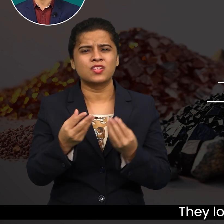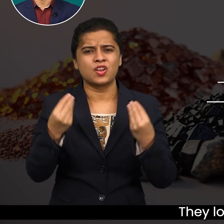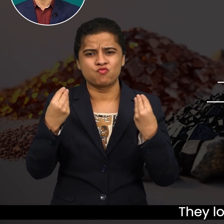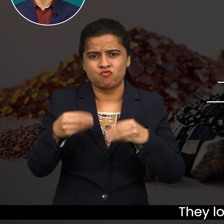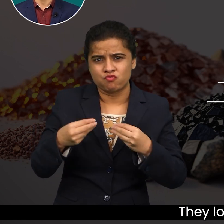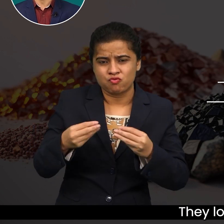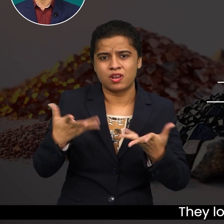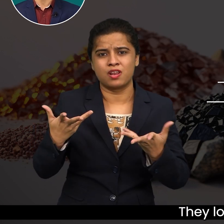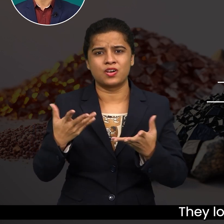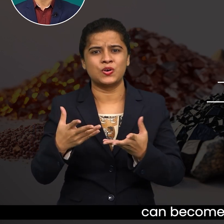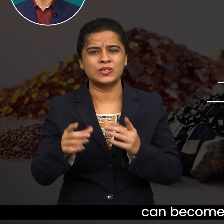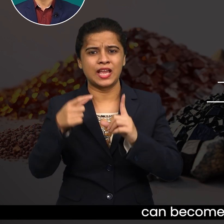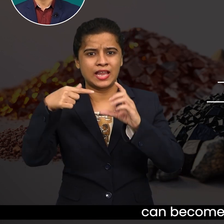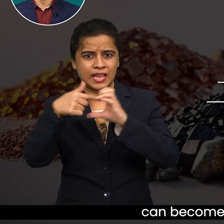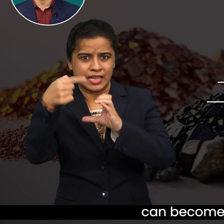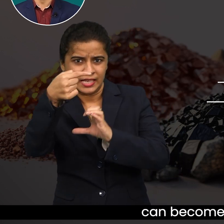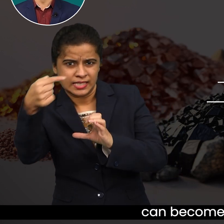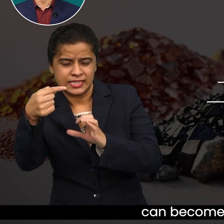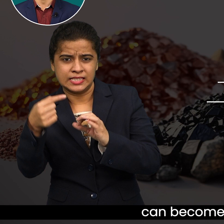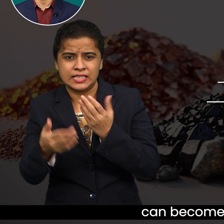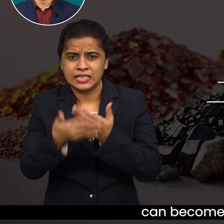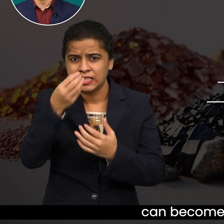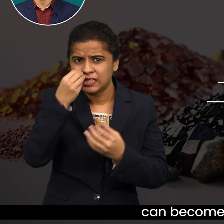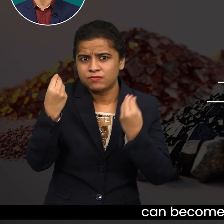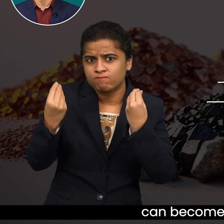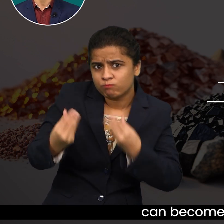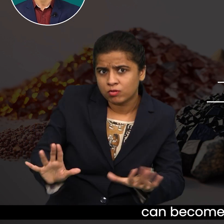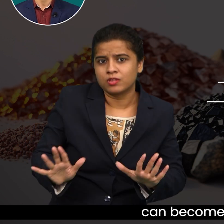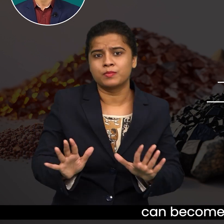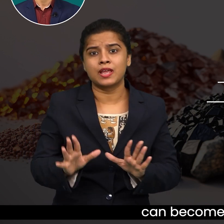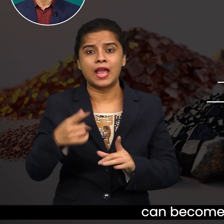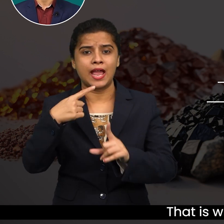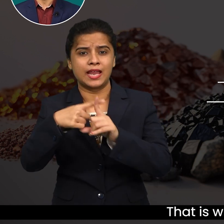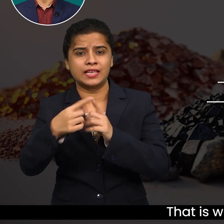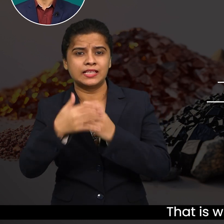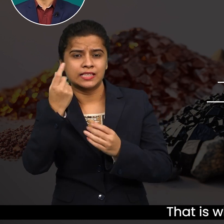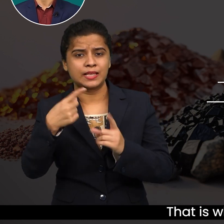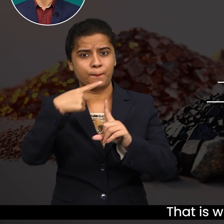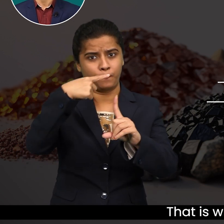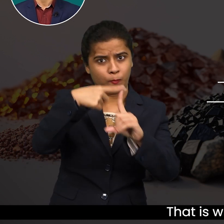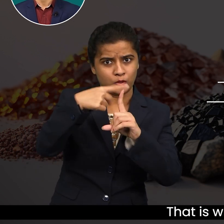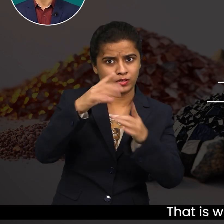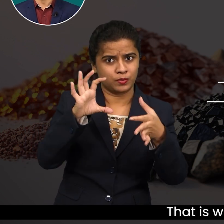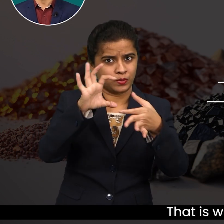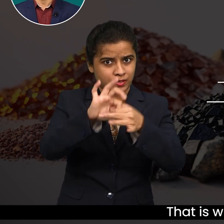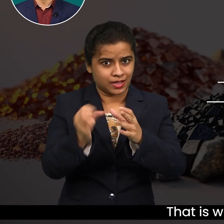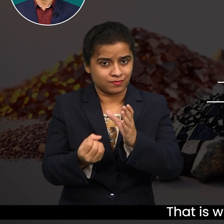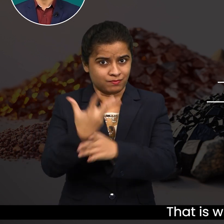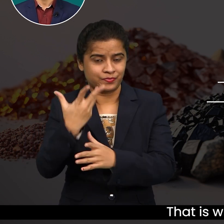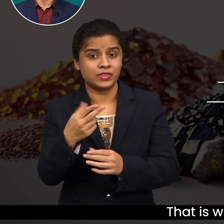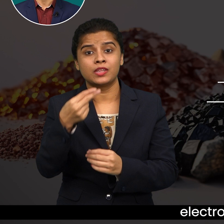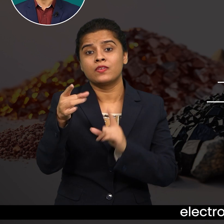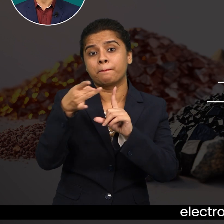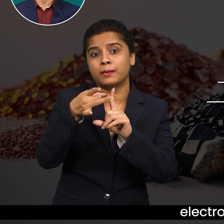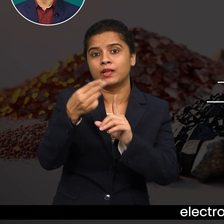lose electrons easily and become positively charged ions. That is why metals are